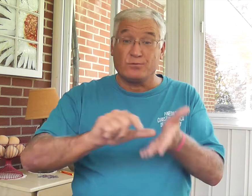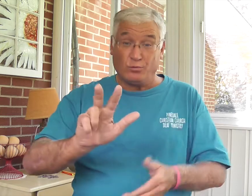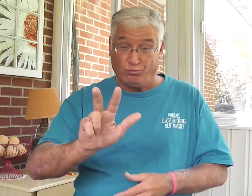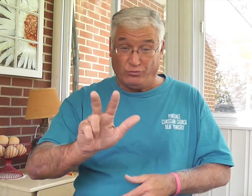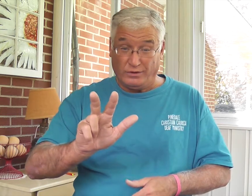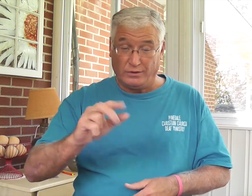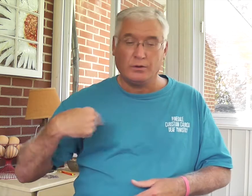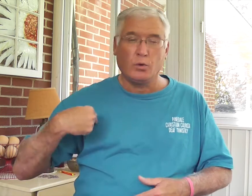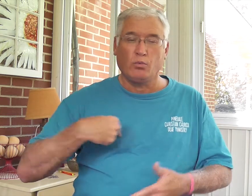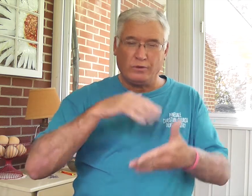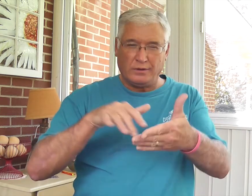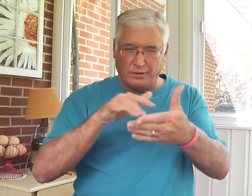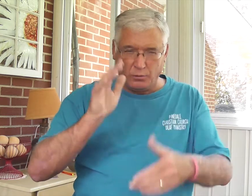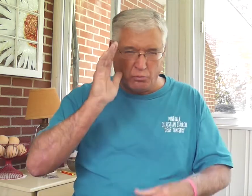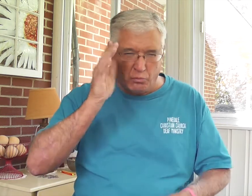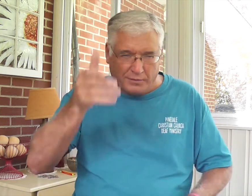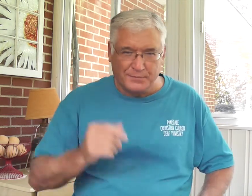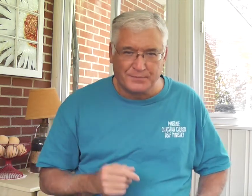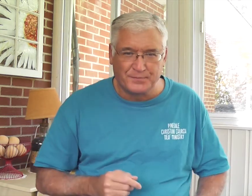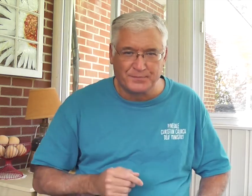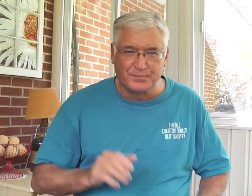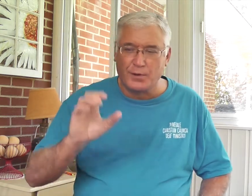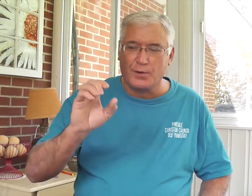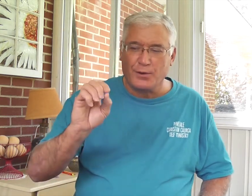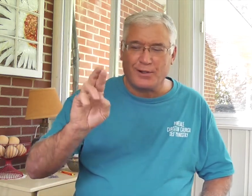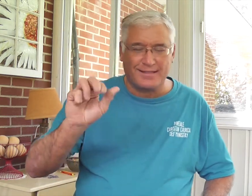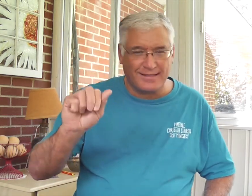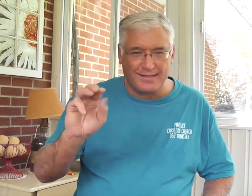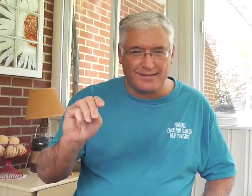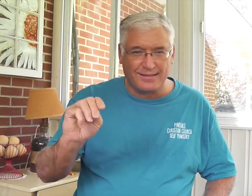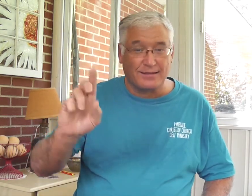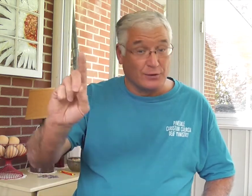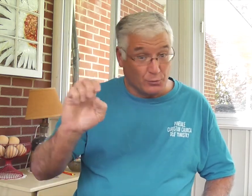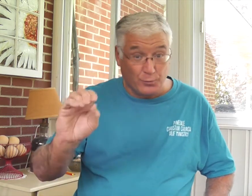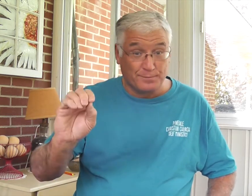Okay, next time we're going to study verse 3 of chapter 3. Coram Deo.